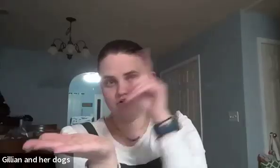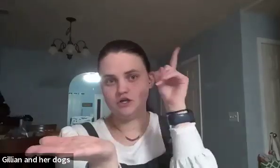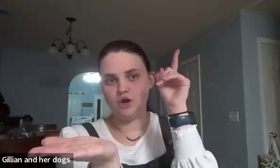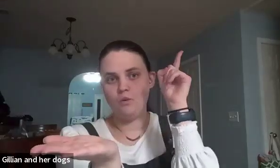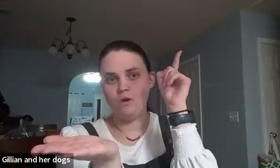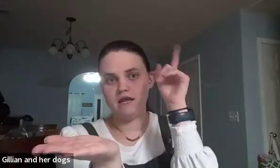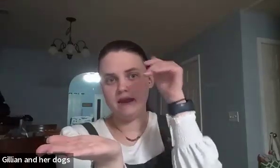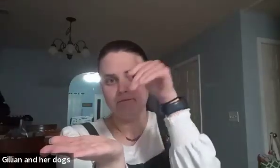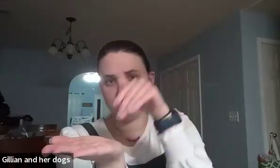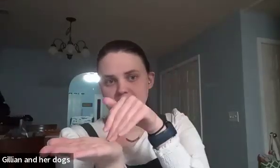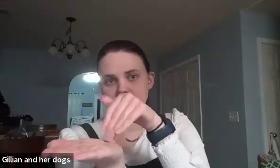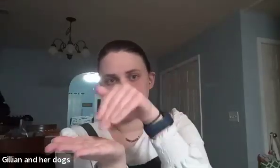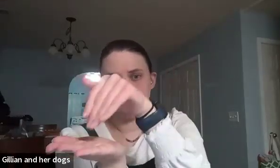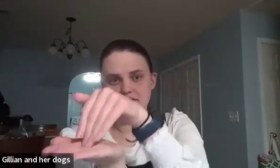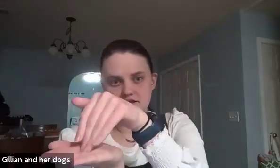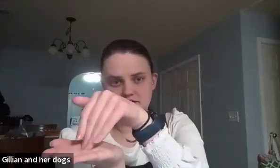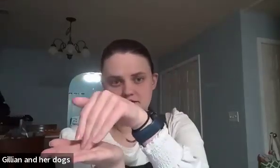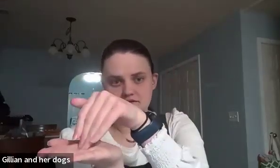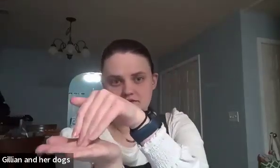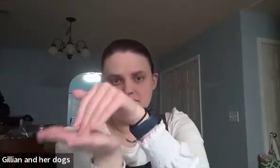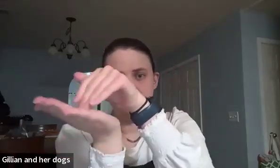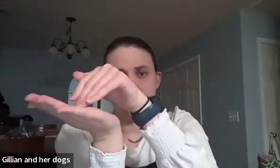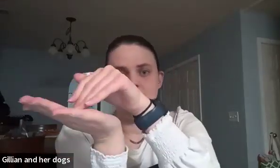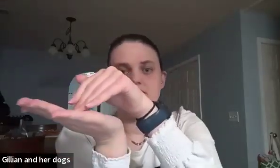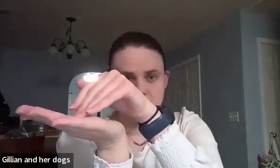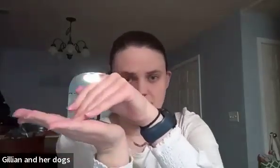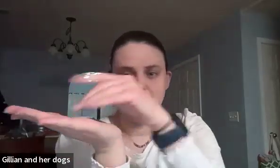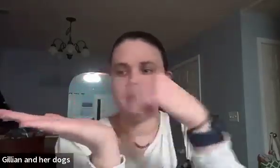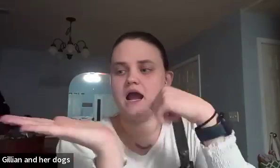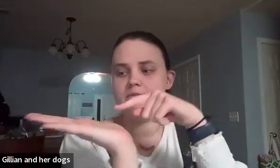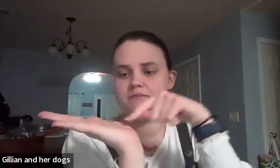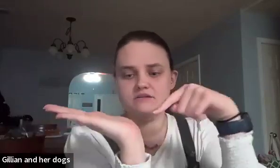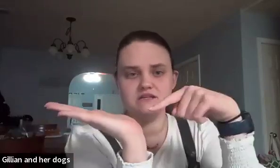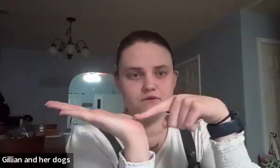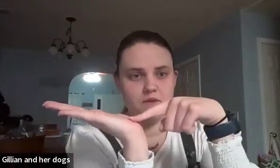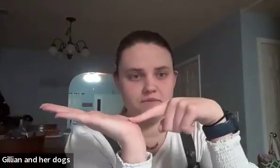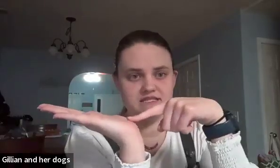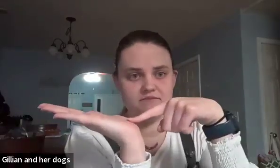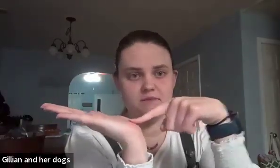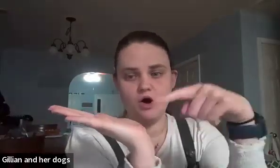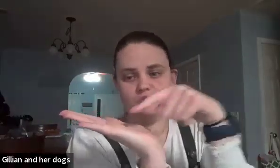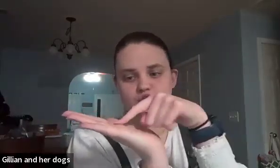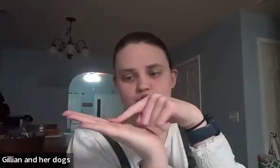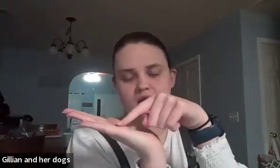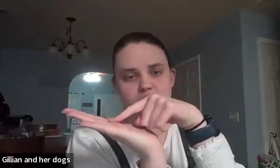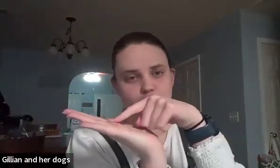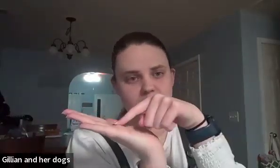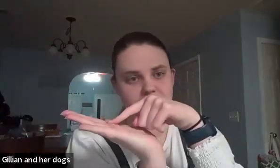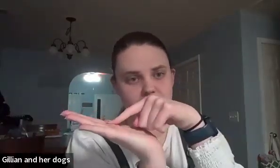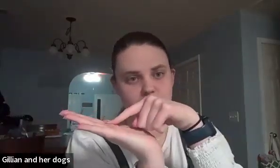you're going to go 1,000,000. Okay. And I'm bouncing from the base of my palm to right before my